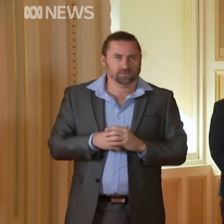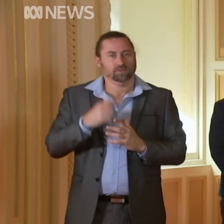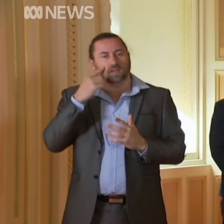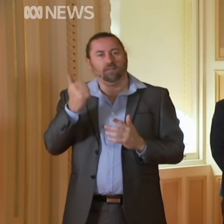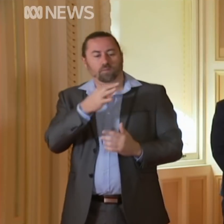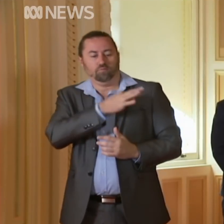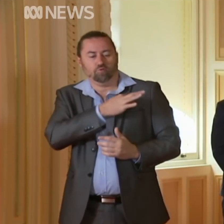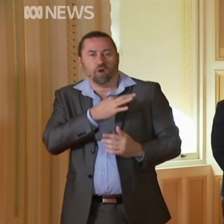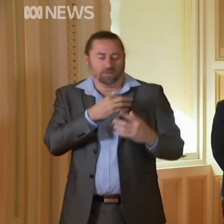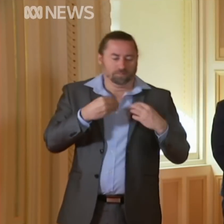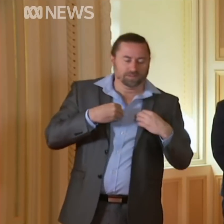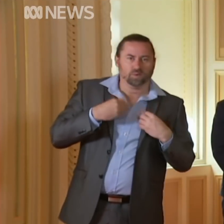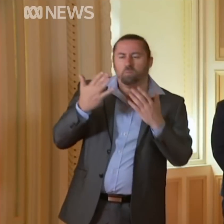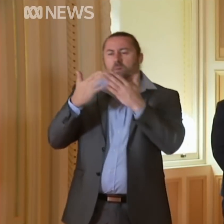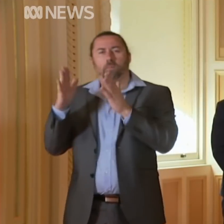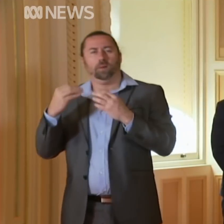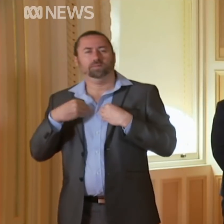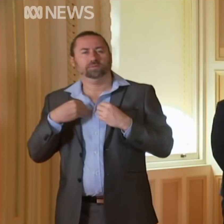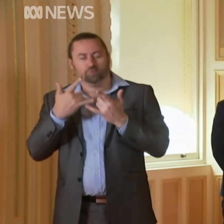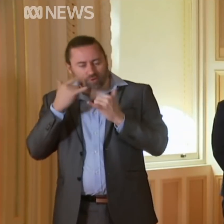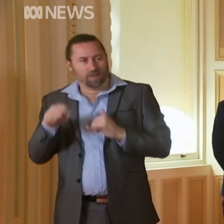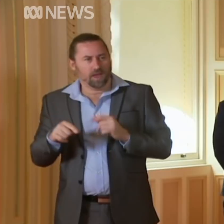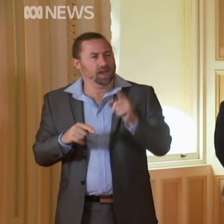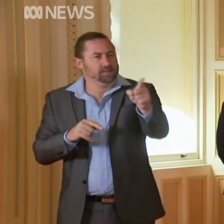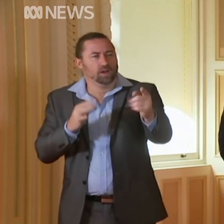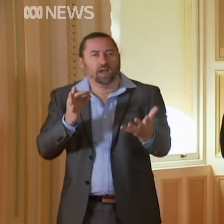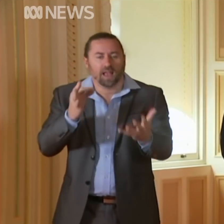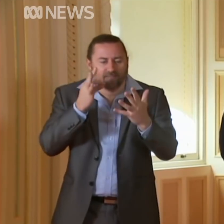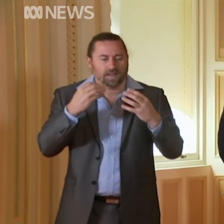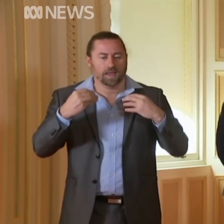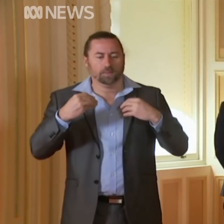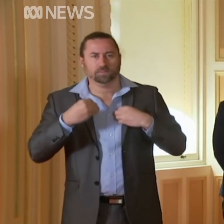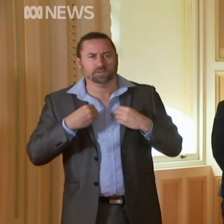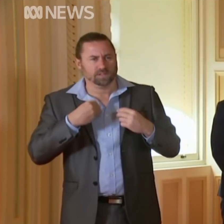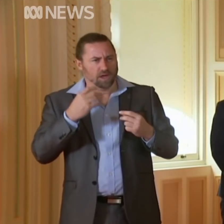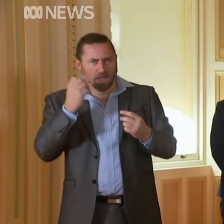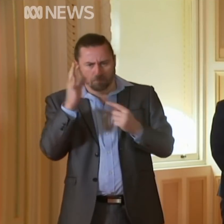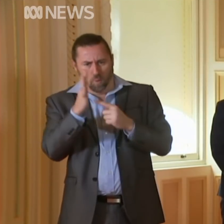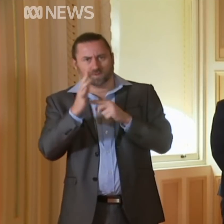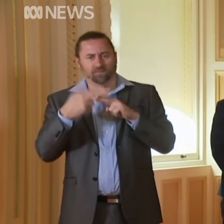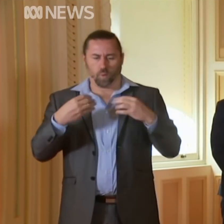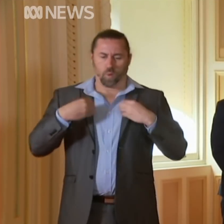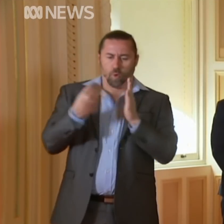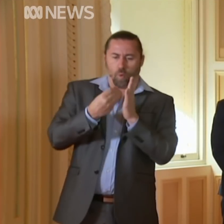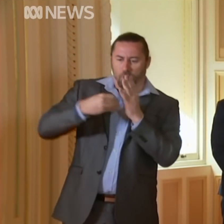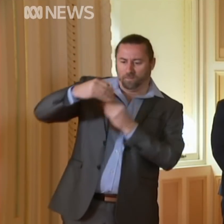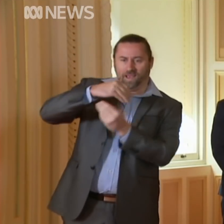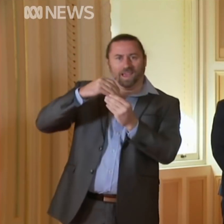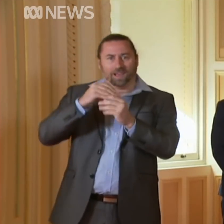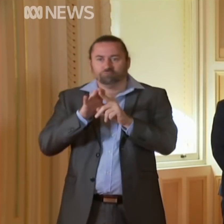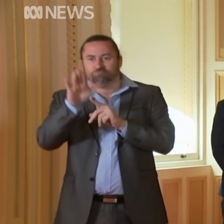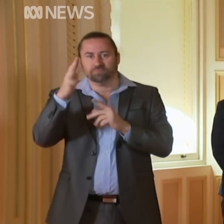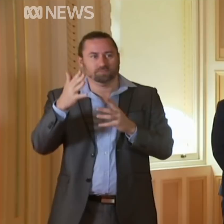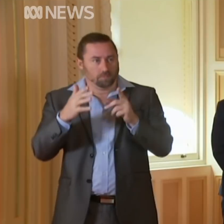labs involved. Yep. In terms of keeping cafes and businesses open, yes. obviously that's a huge priority for the economy. economy. Absolutely. But yep. in terms of, yep. I guess,